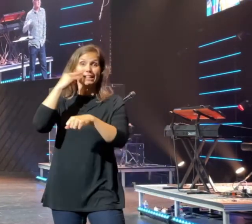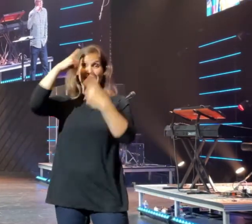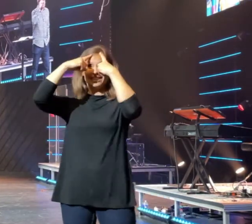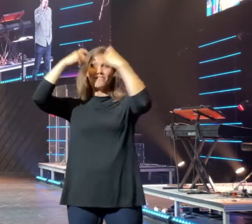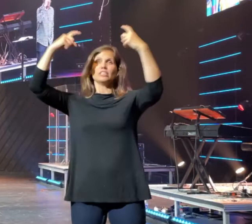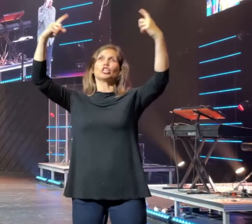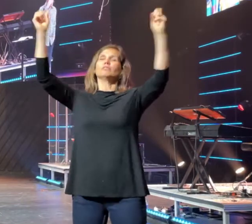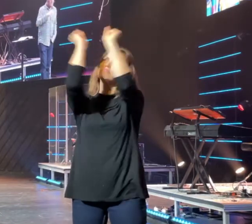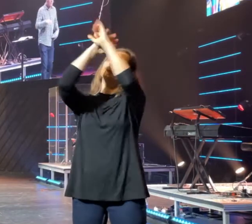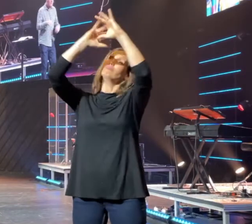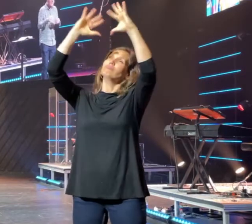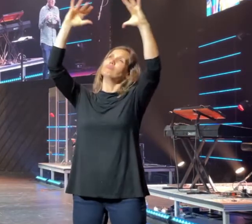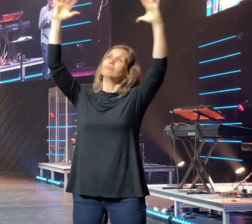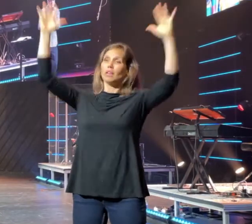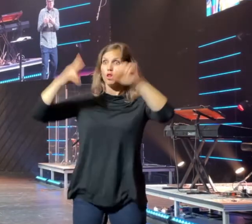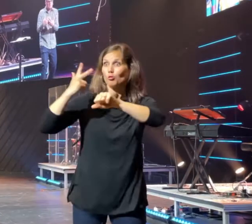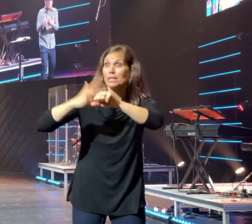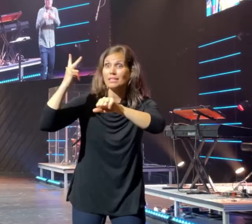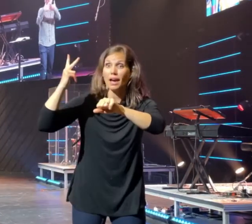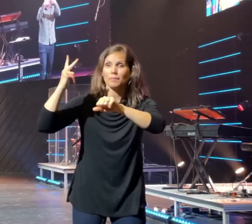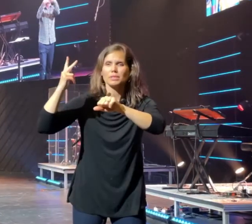this vision, and the vision he gets